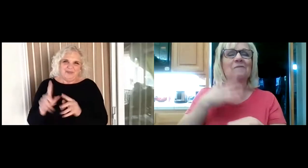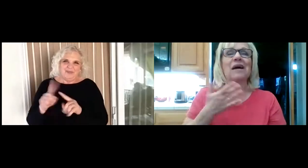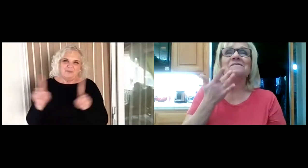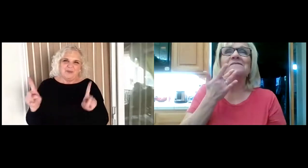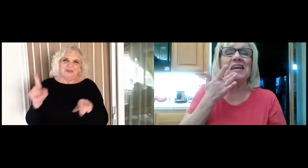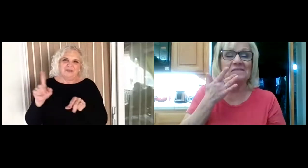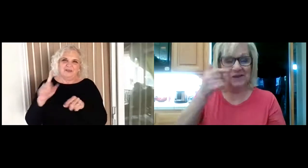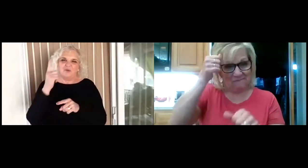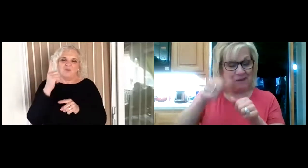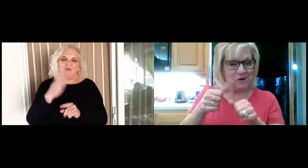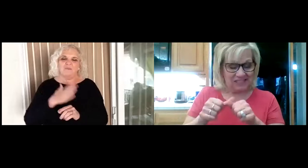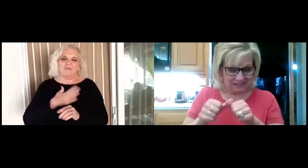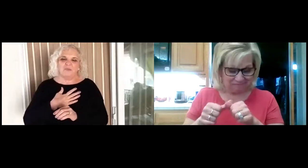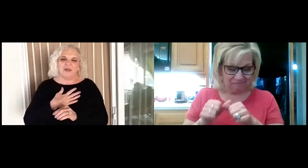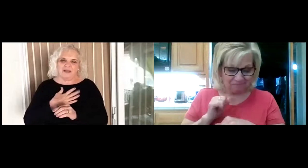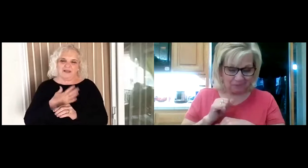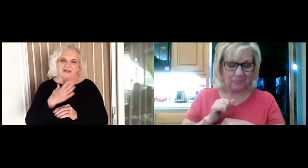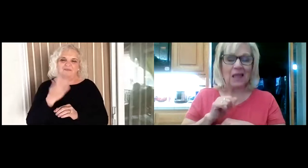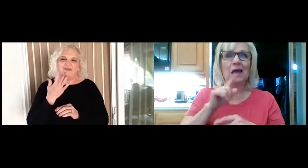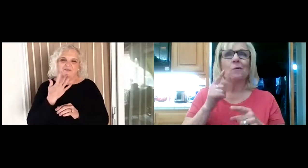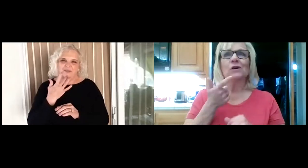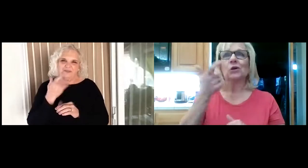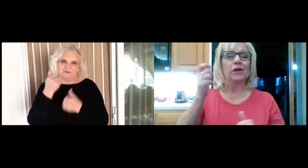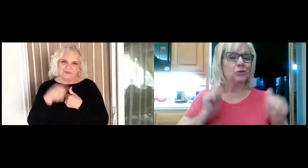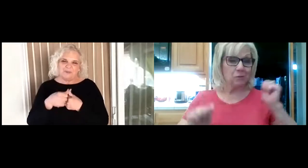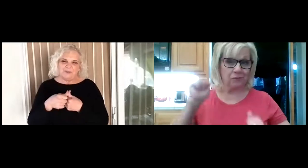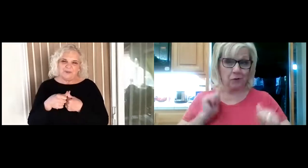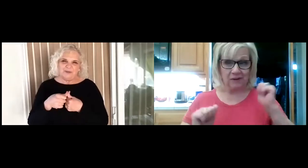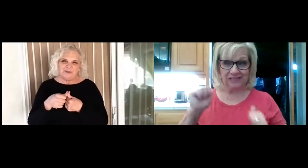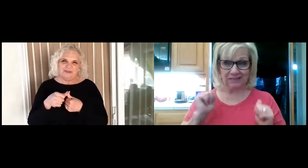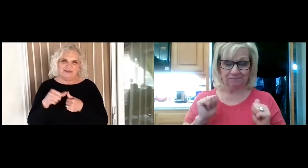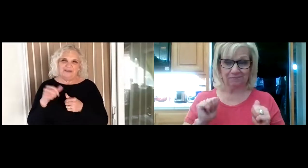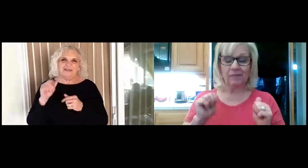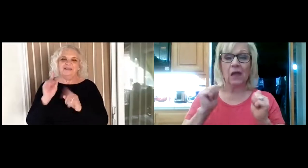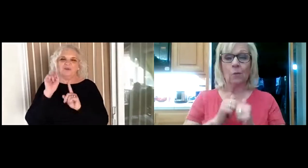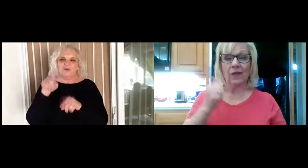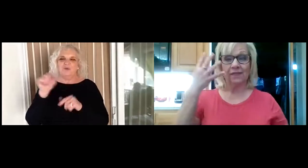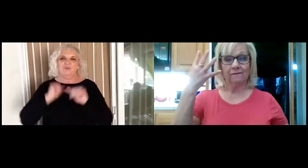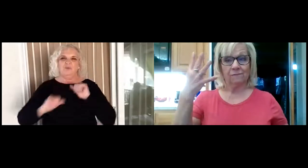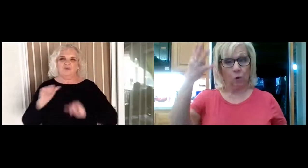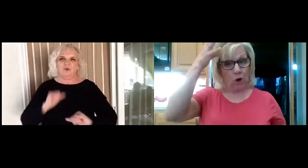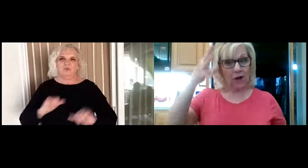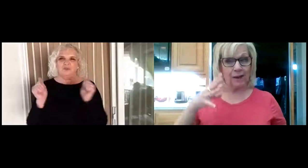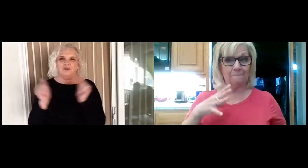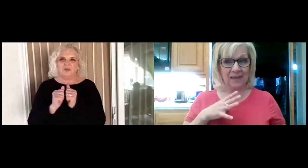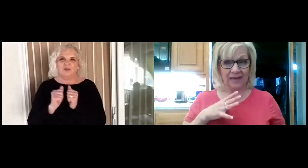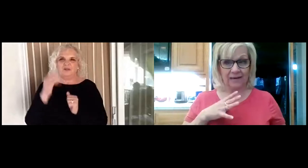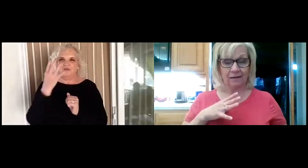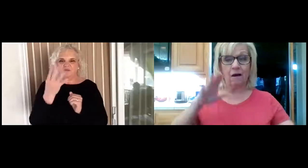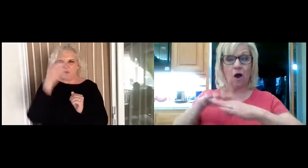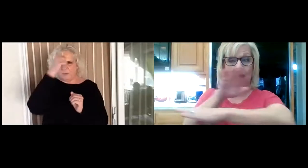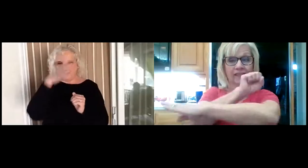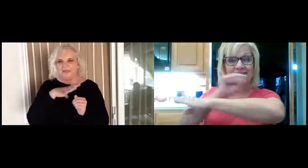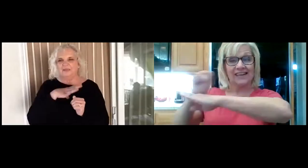But one of my favorite memories was going to a performance with 4